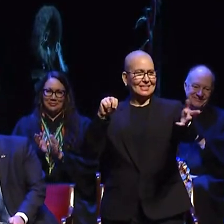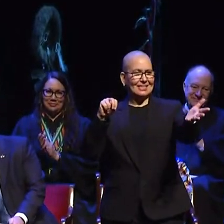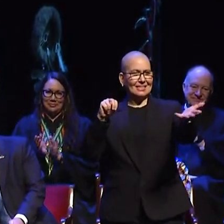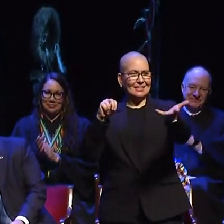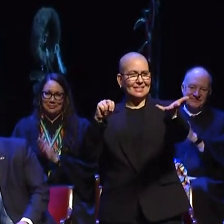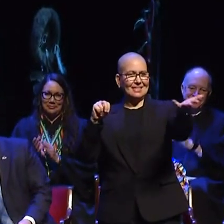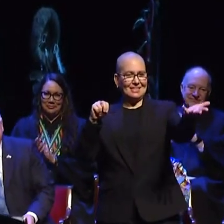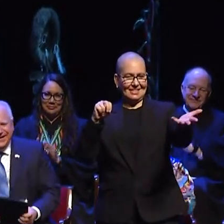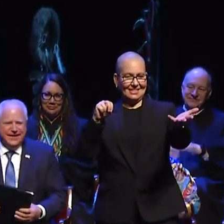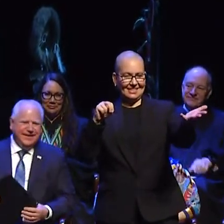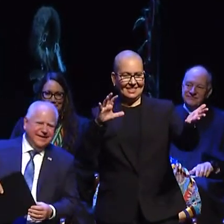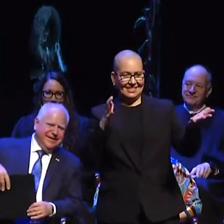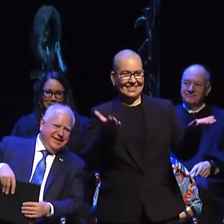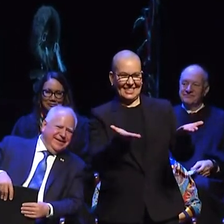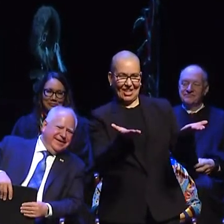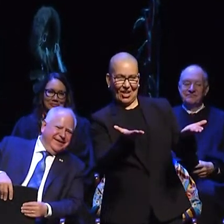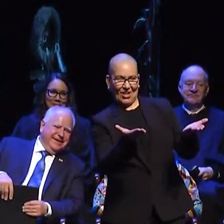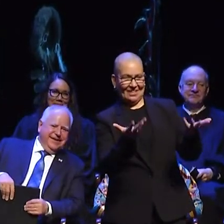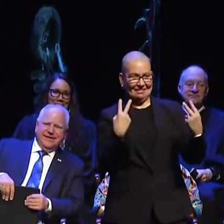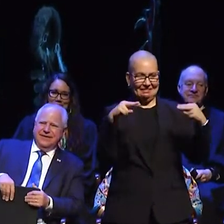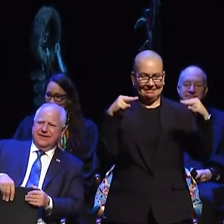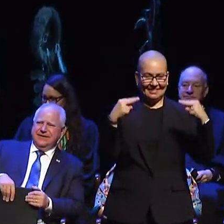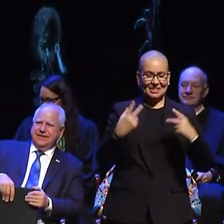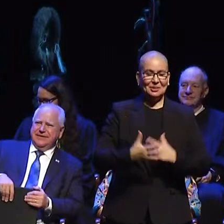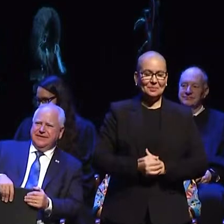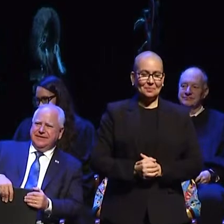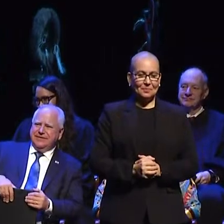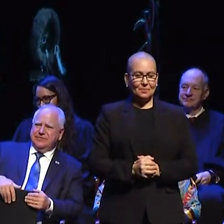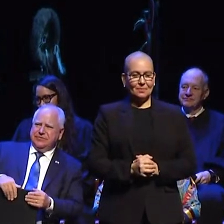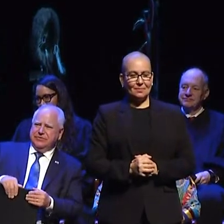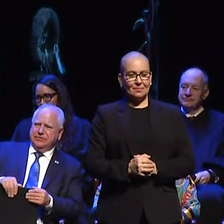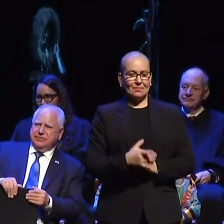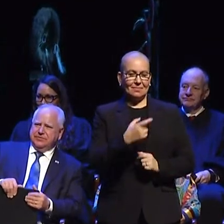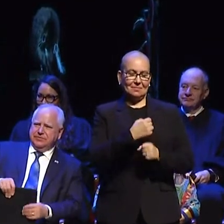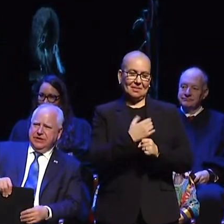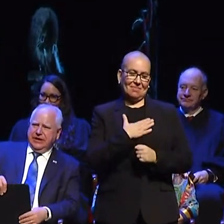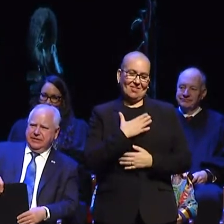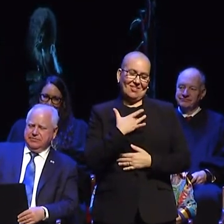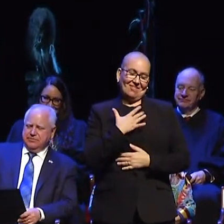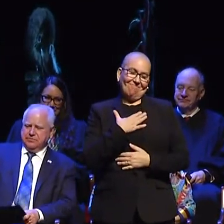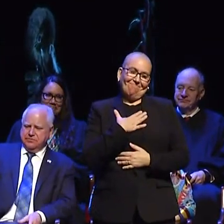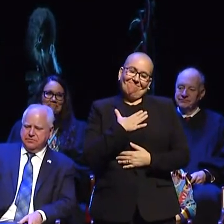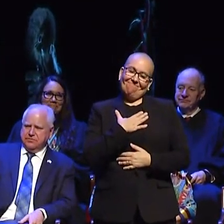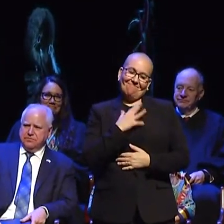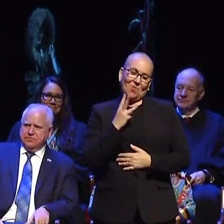is with me here today and who has made my life and my heart whole again. Love you, honey.